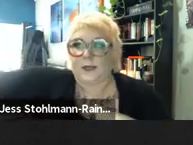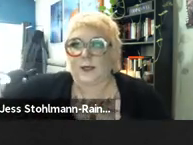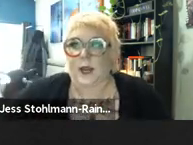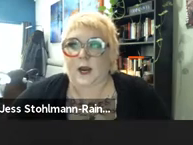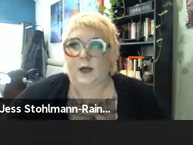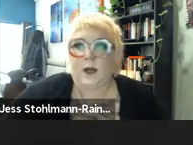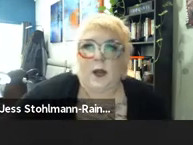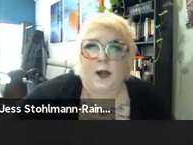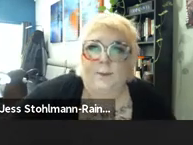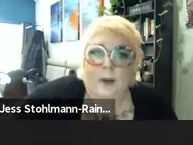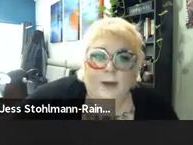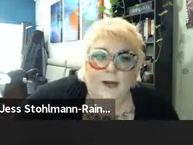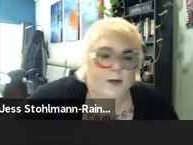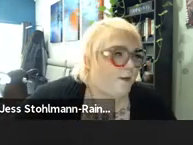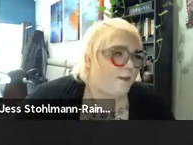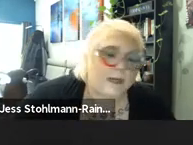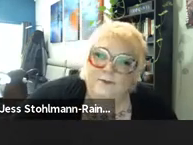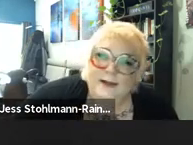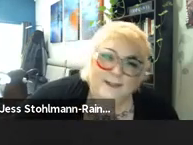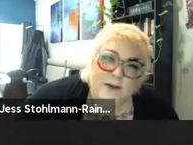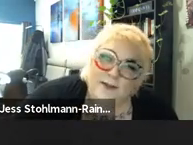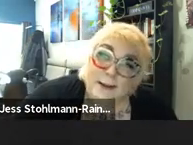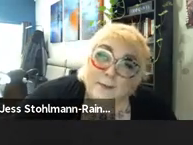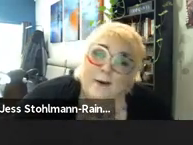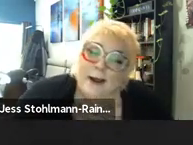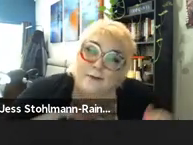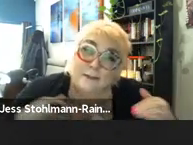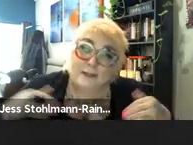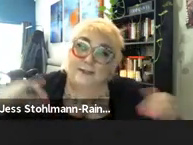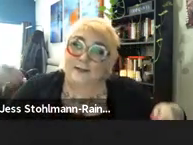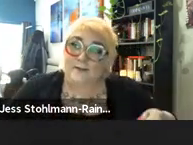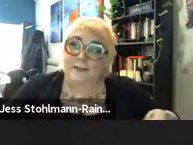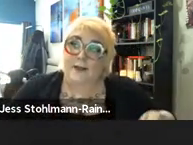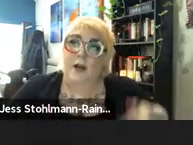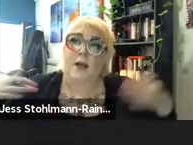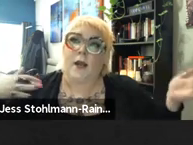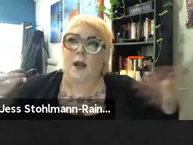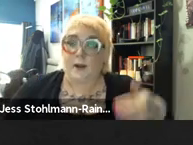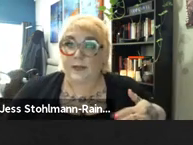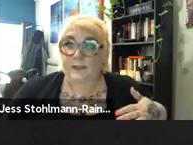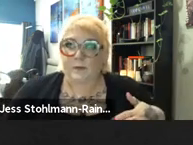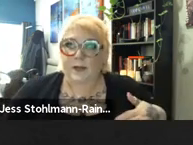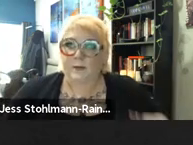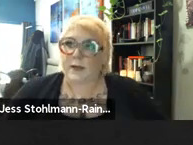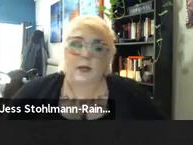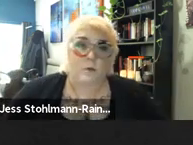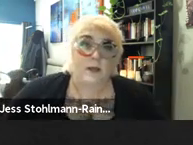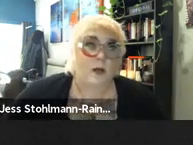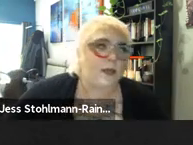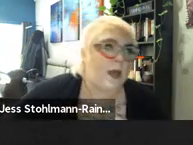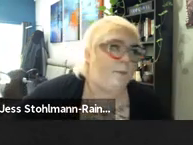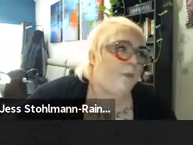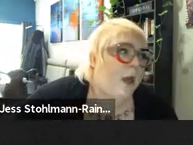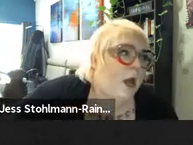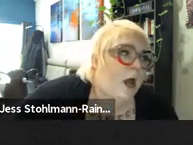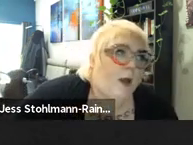inpatient care um up higher there's lots of ways you could think about how restrictive each of these are but that's the way that we we